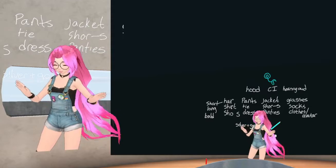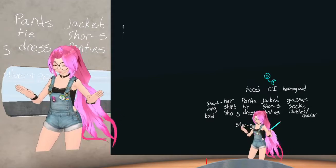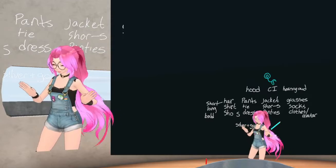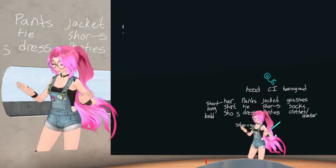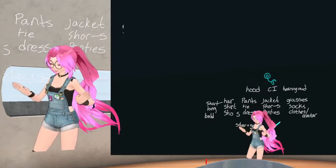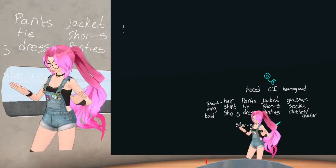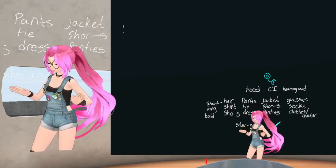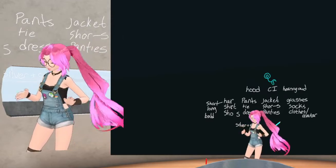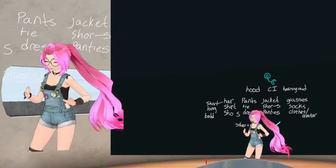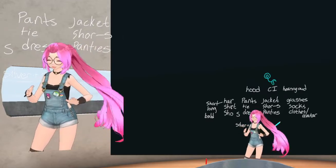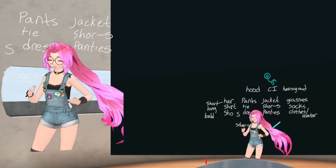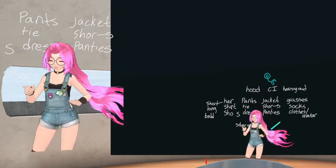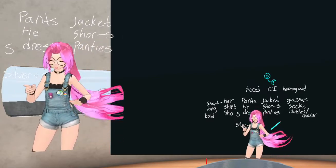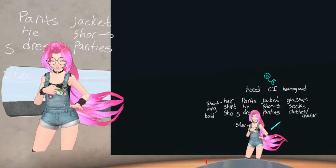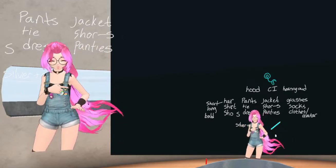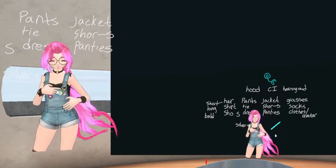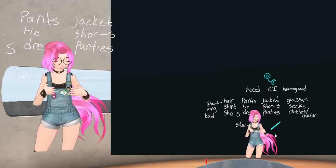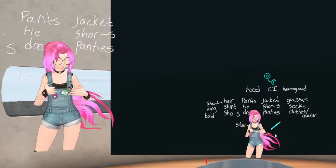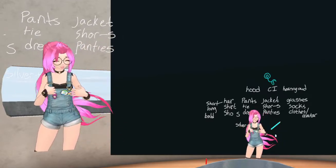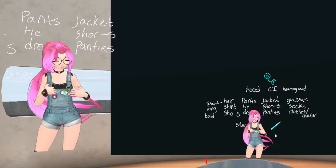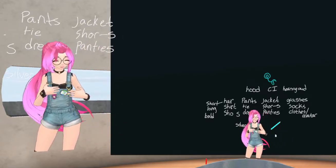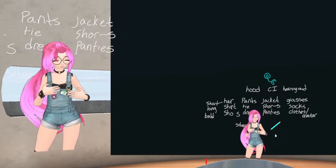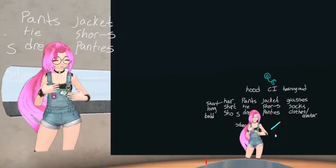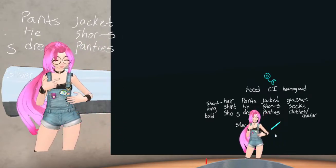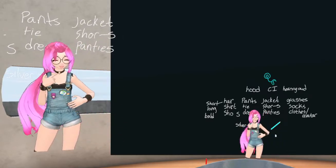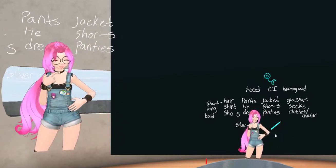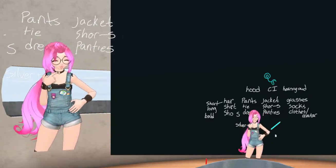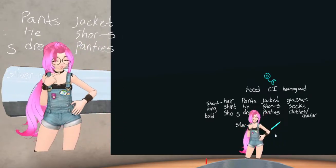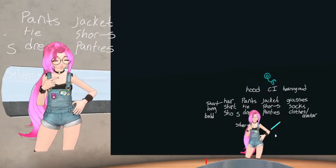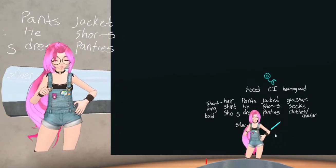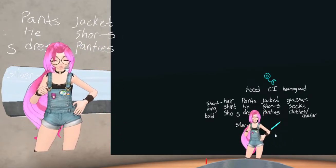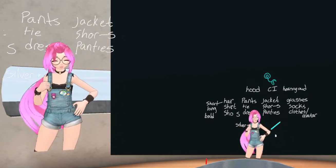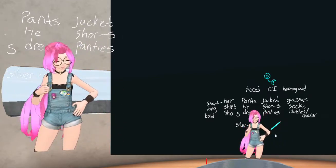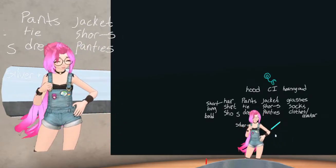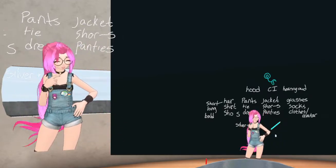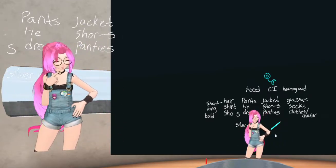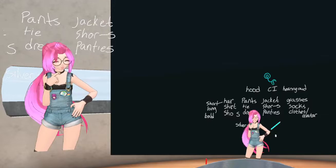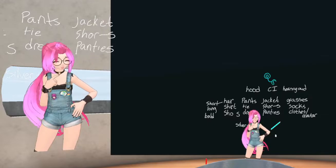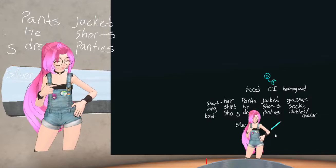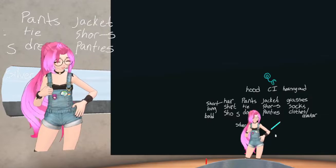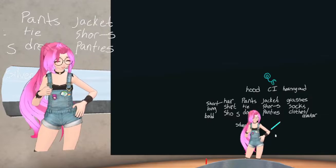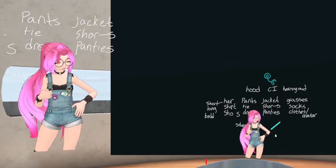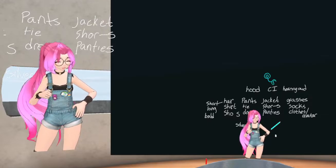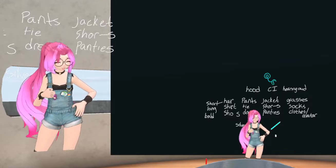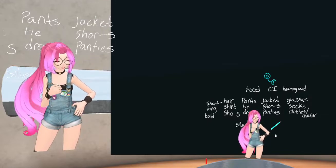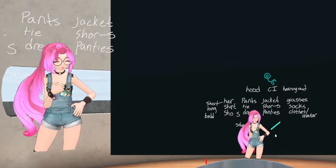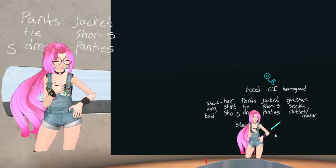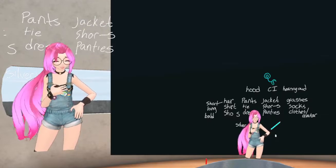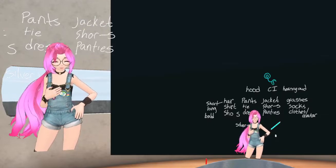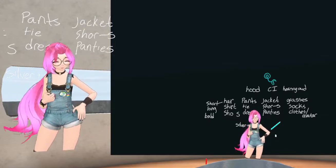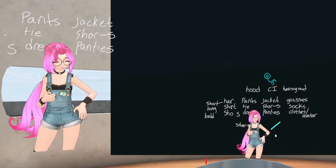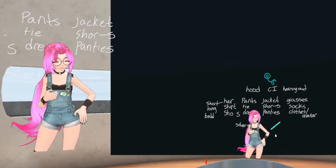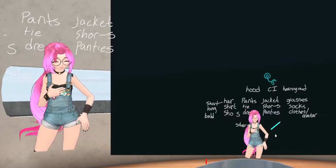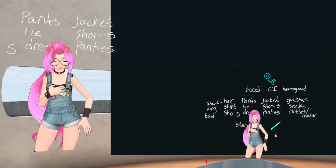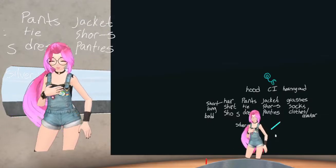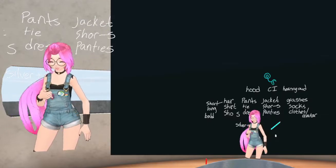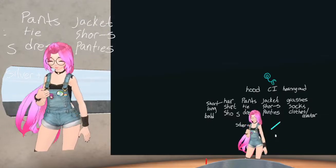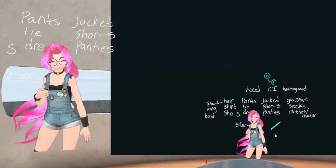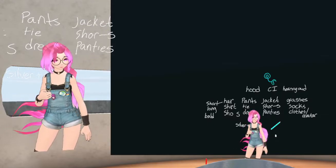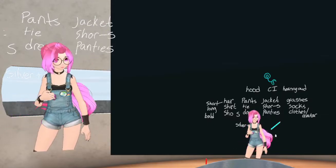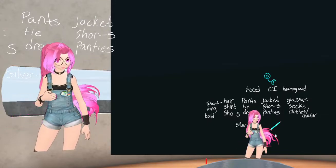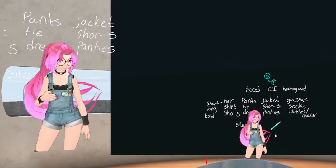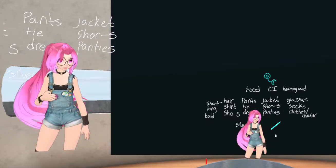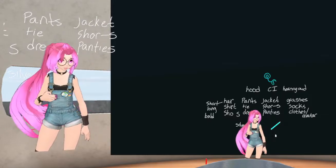embarrassed. A lot of people have them. Okay, so for those of you who had them, are they silver? Do they have like a silver thing, or are they white? They're